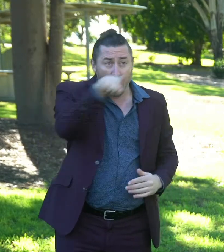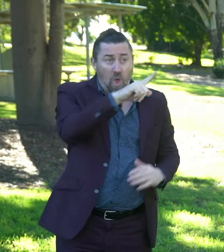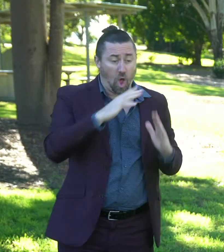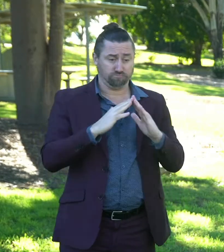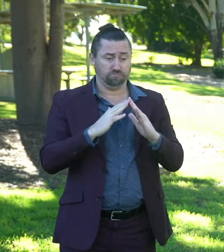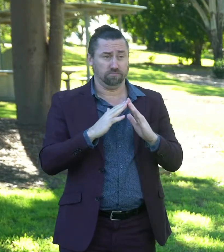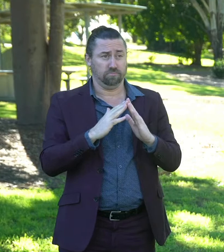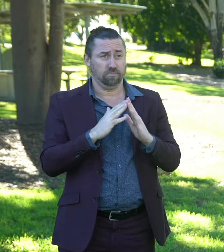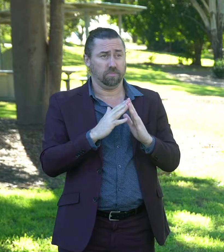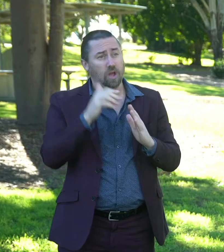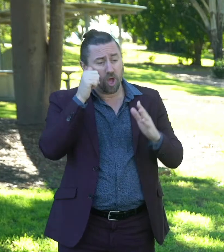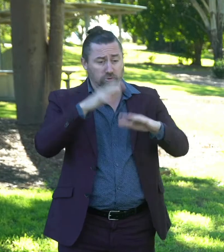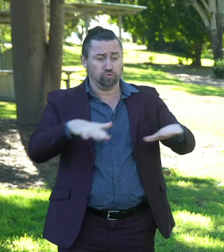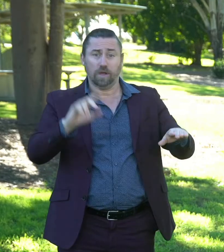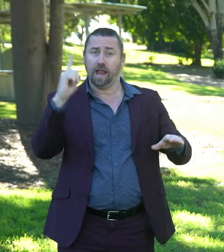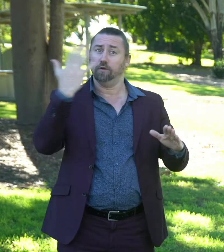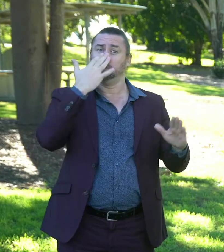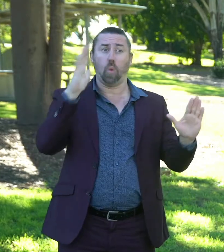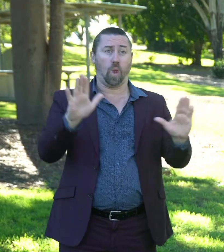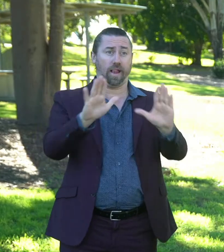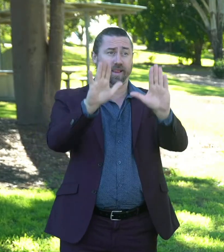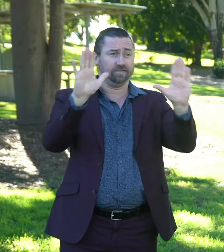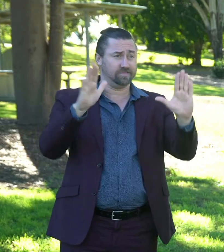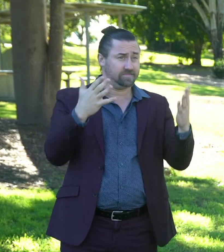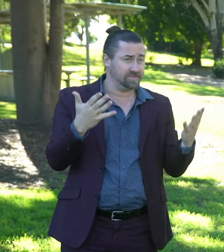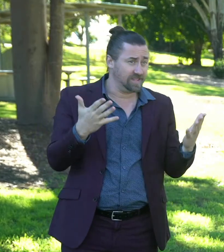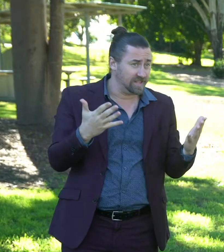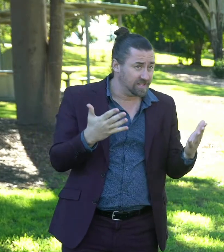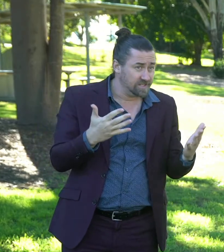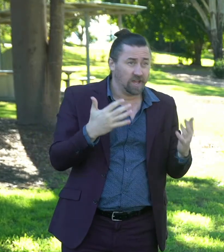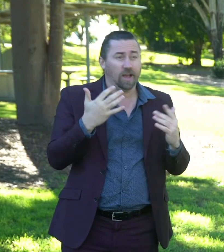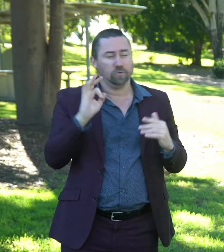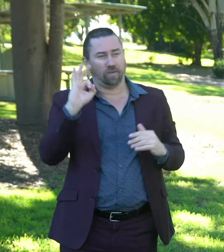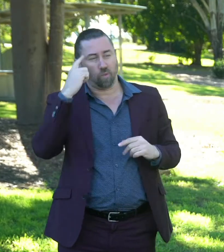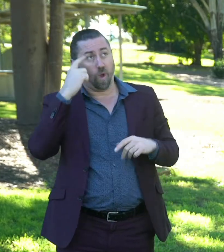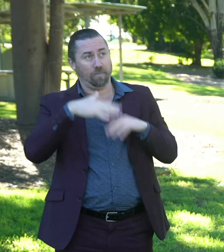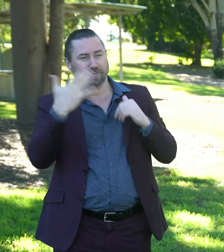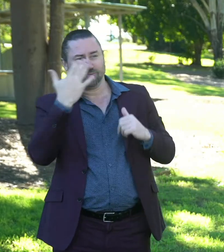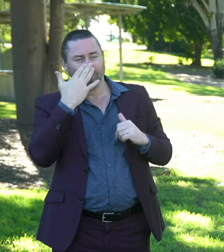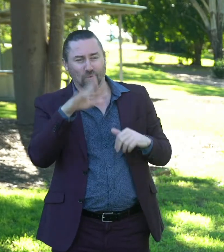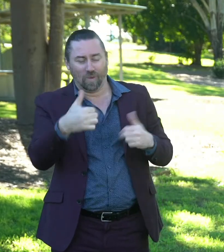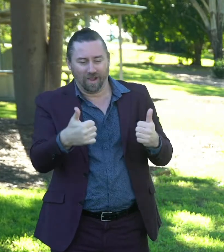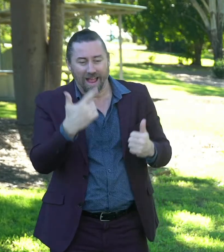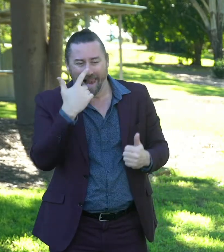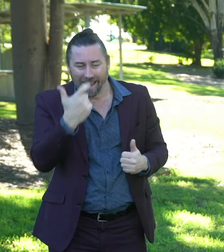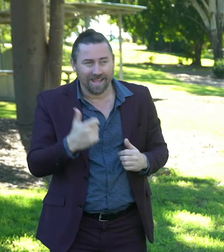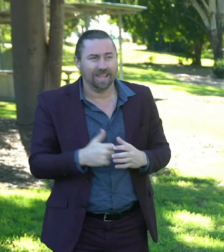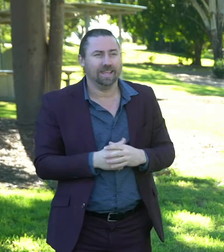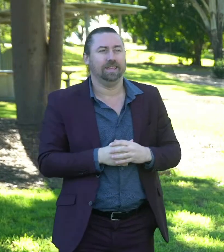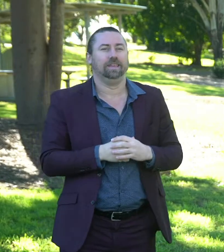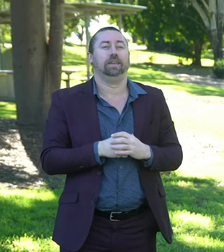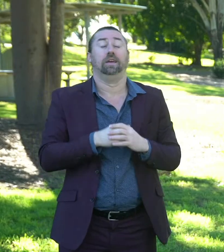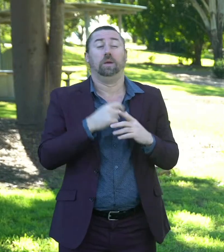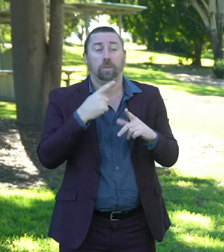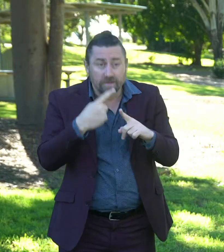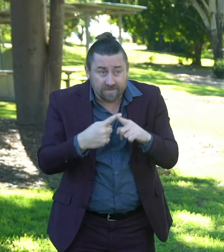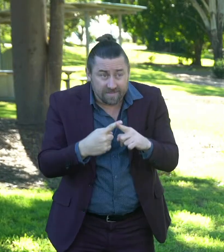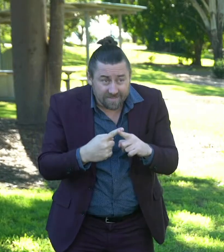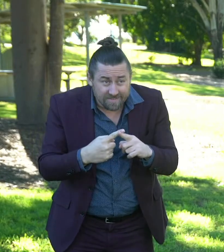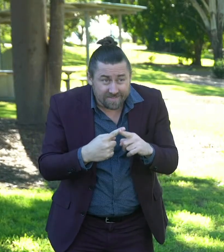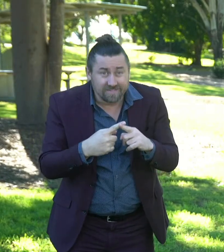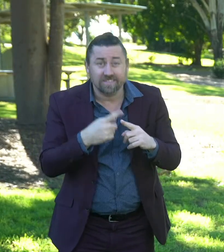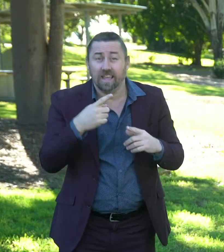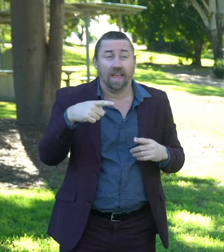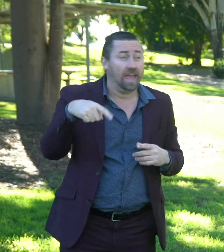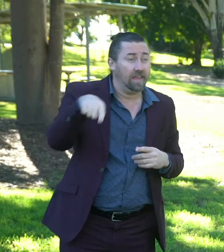of our kids, of course, are on school holidays, so education doesn't apply. So, plus, of course, if there is no one